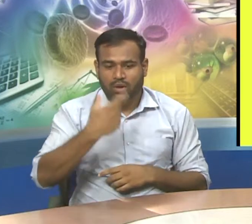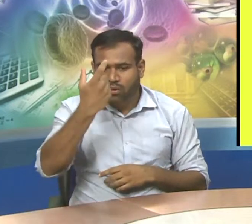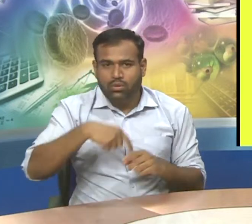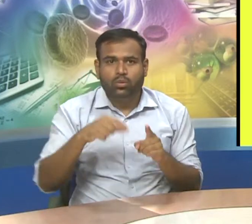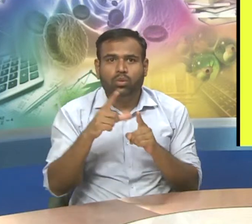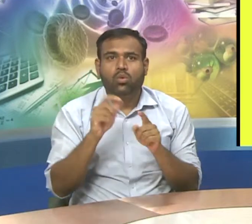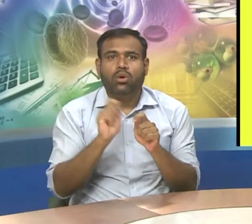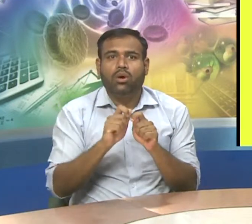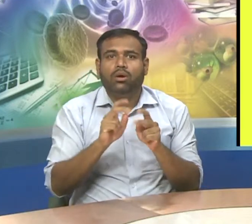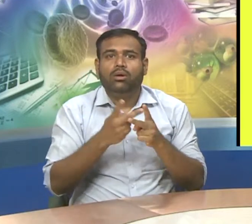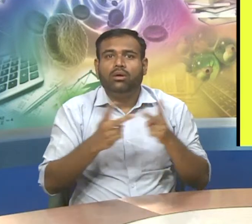Portfolios.